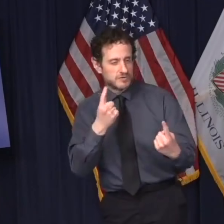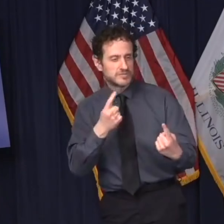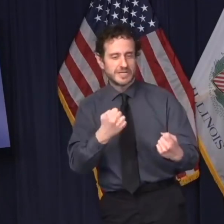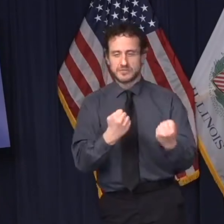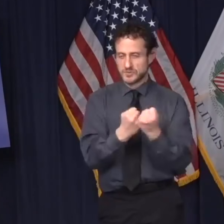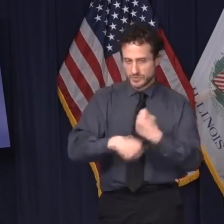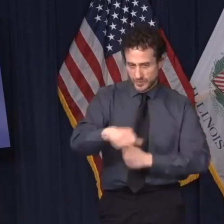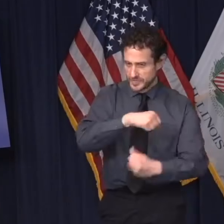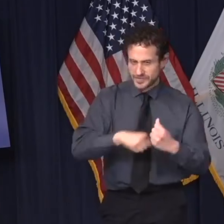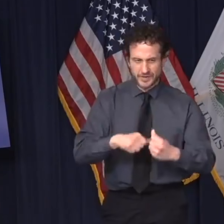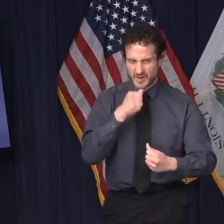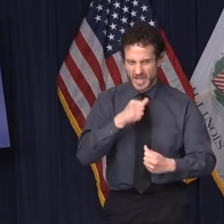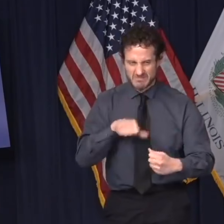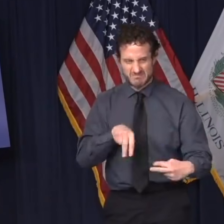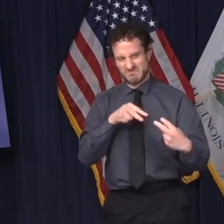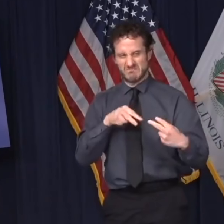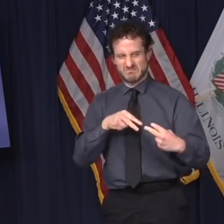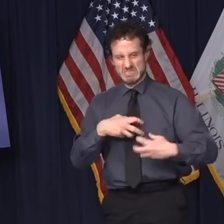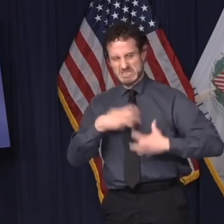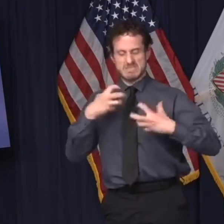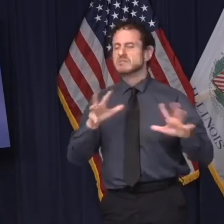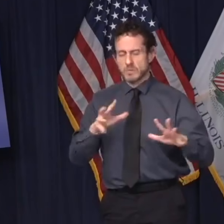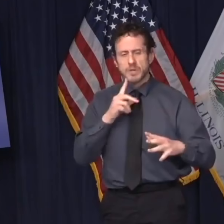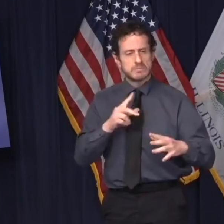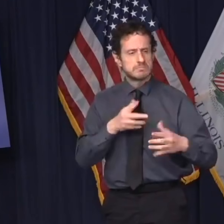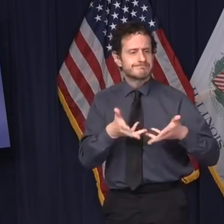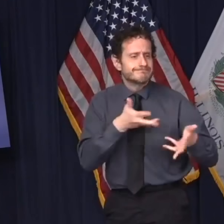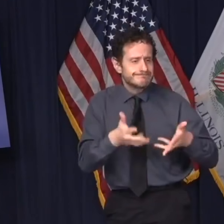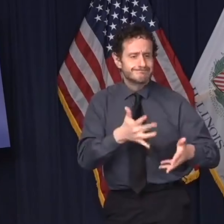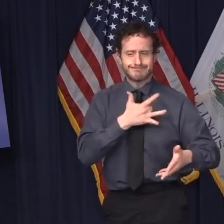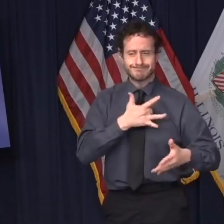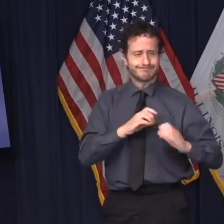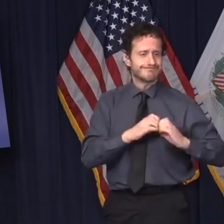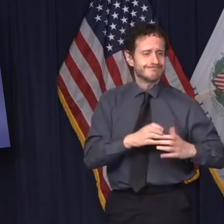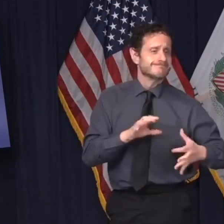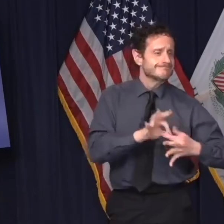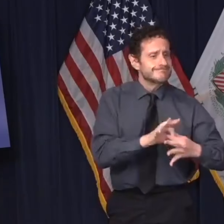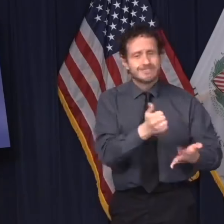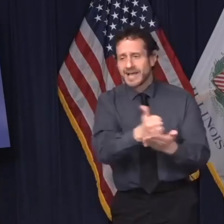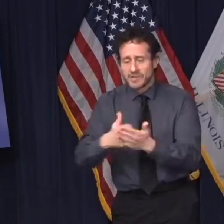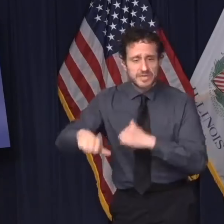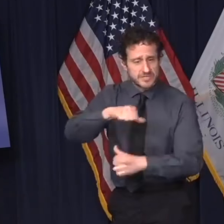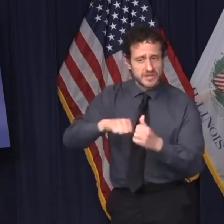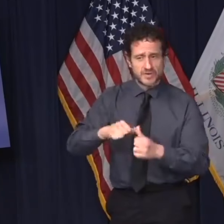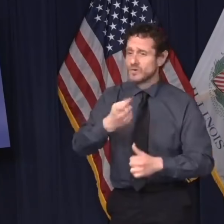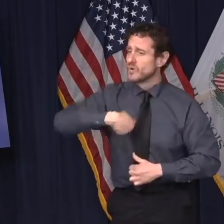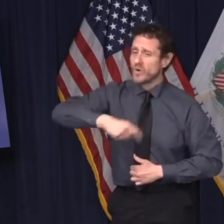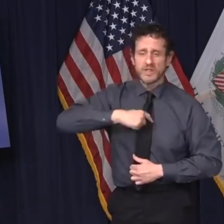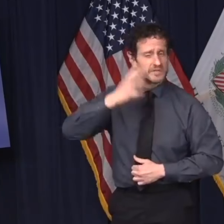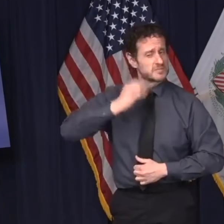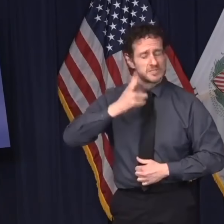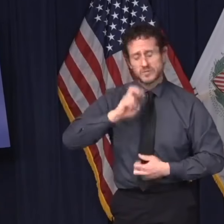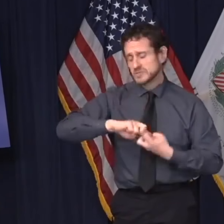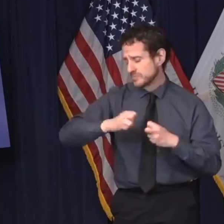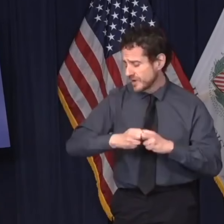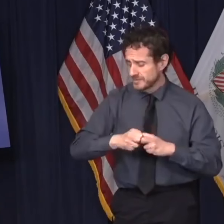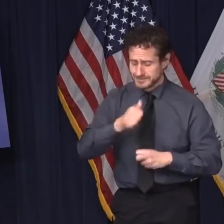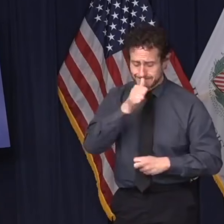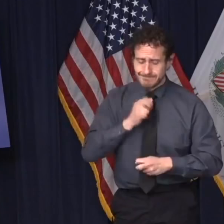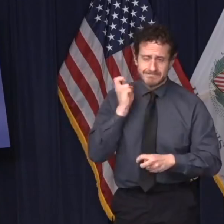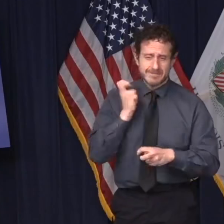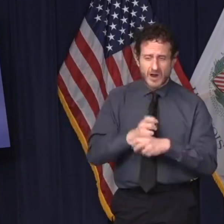support. We are all going through a difficult period in one way or another. More and more of us are being